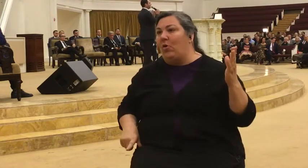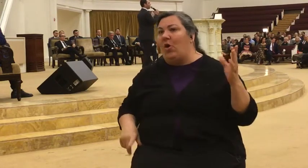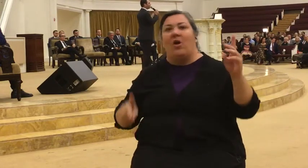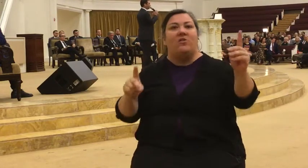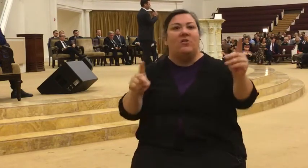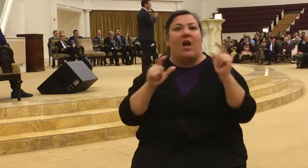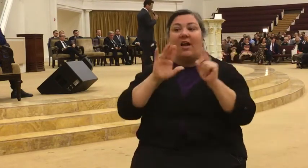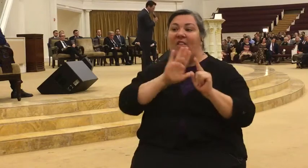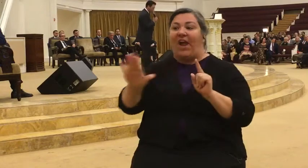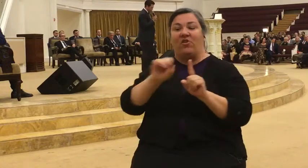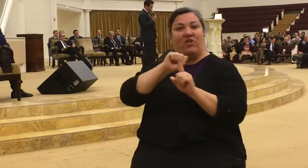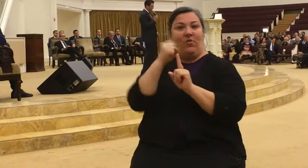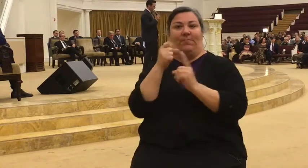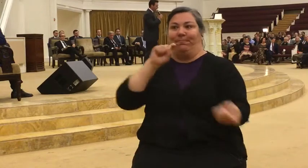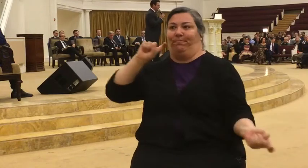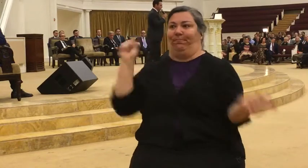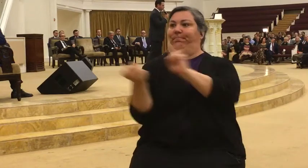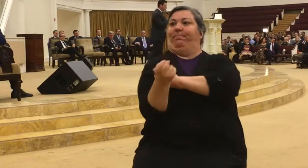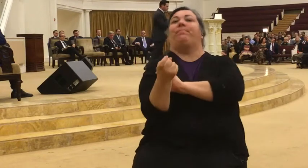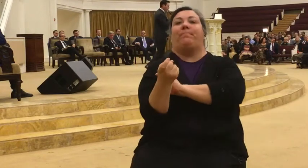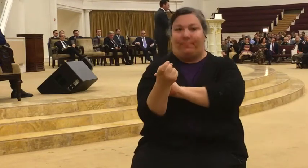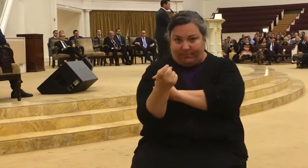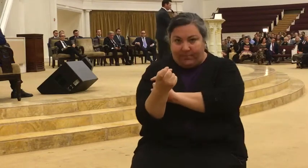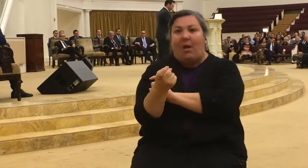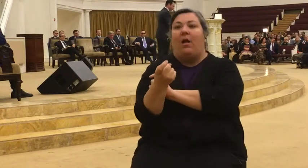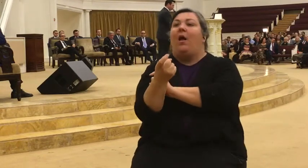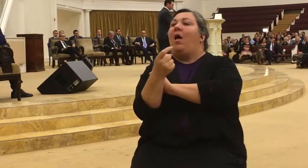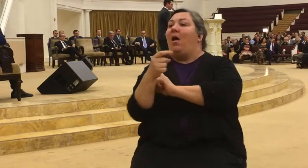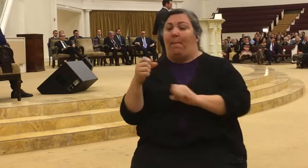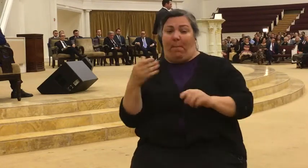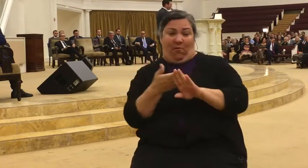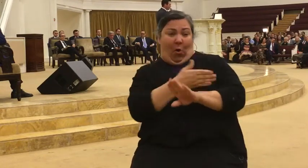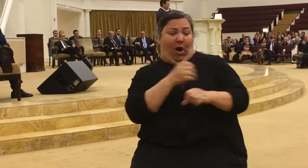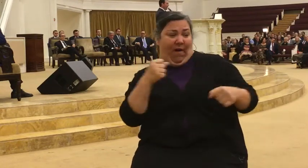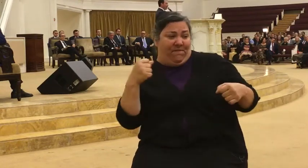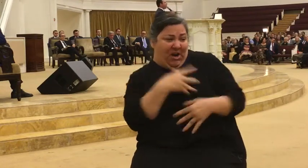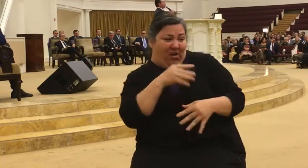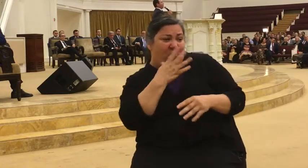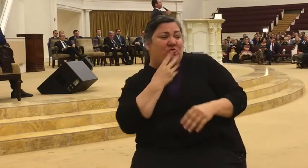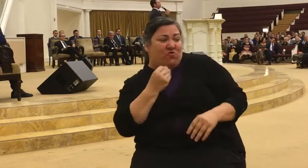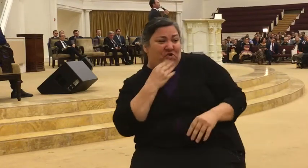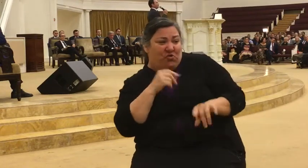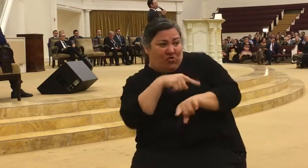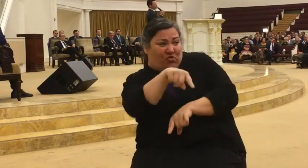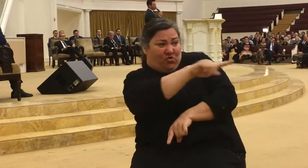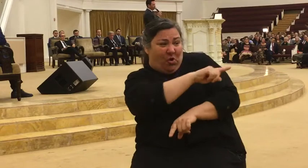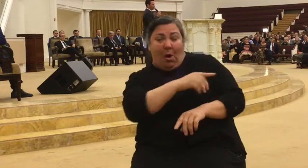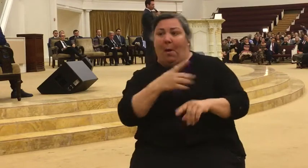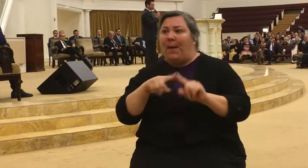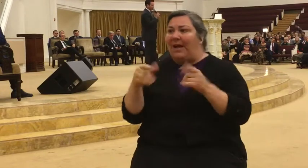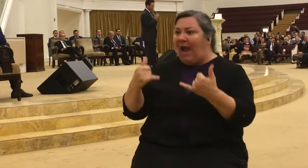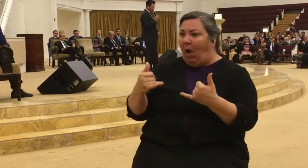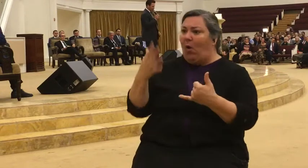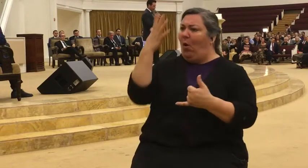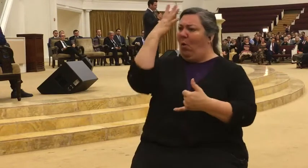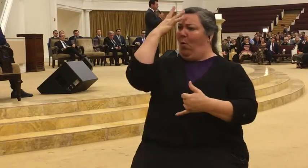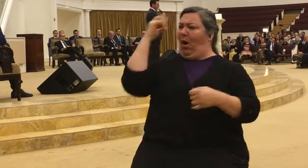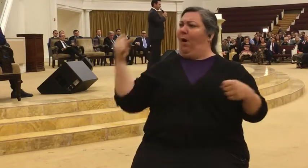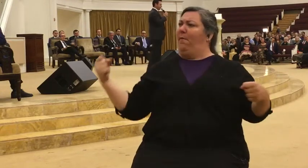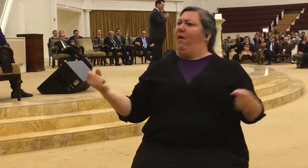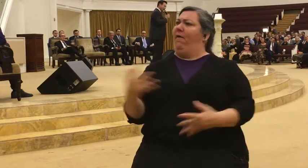the situation had changed. They were fearful of the Jews, and now, why should they be fearful of the